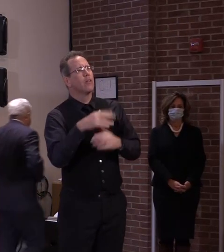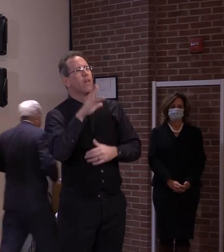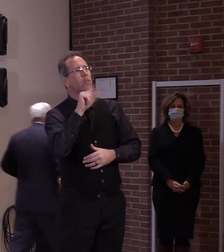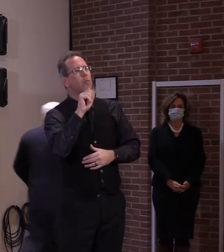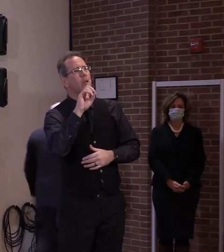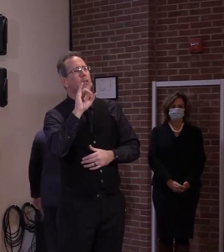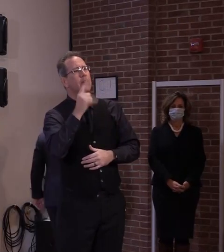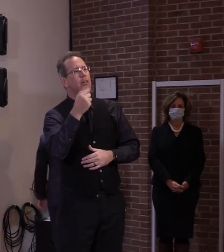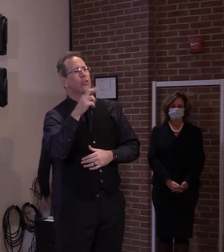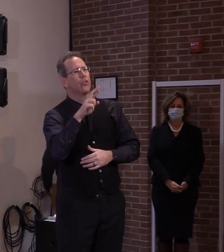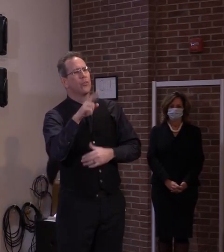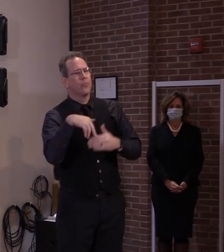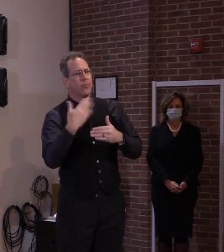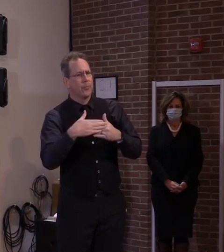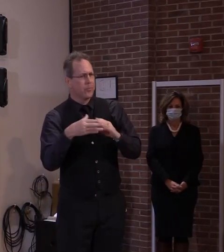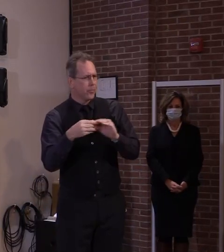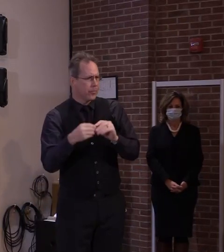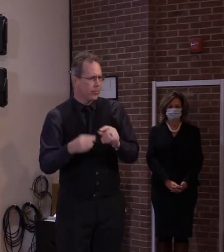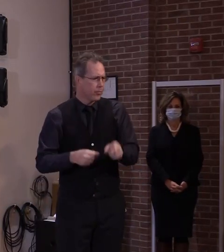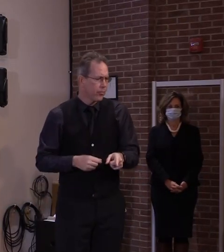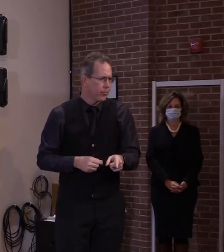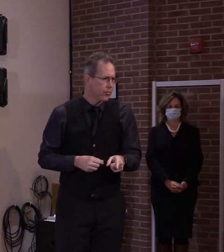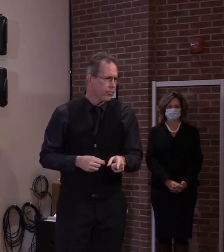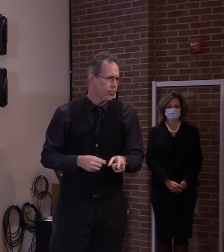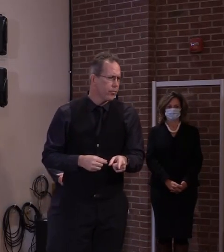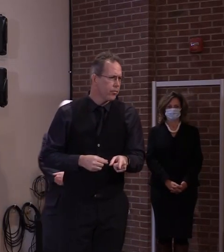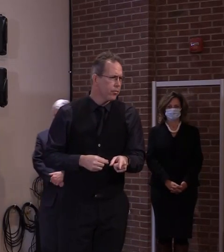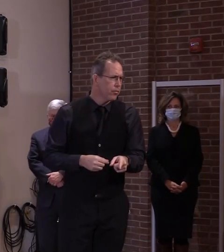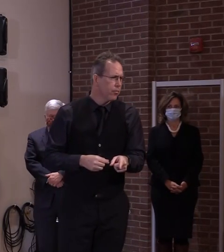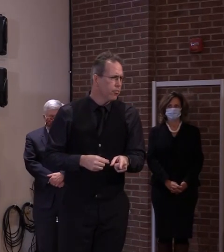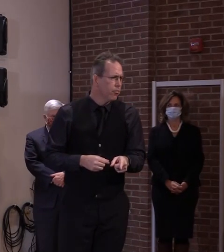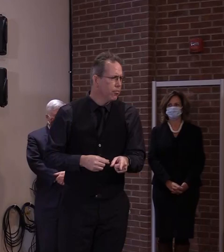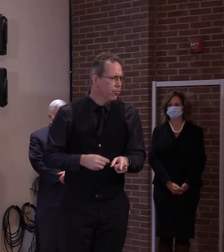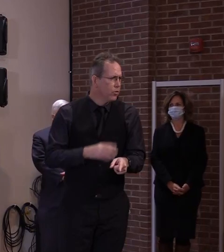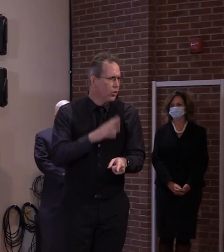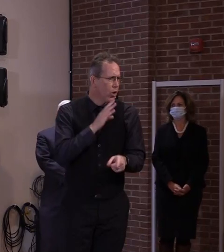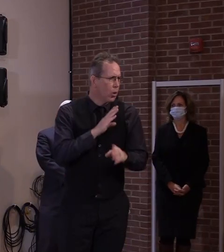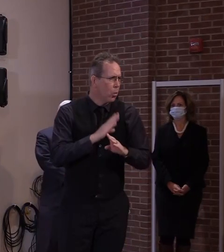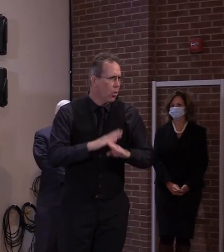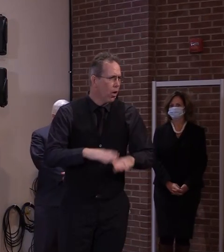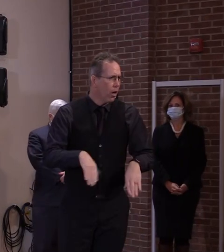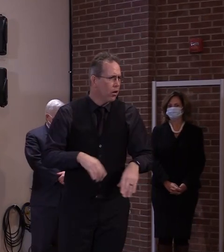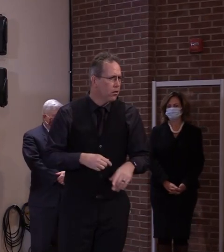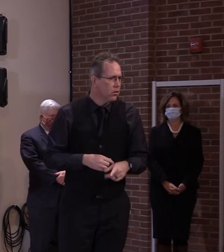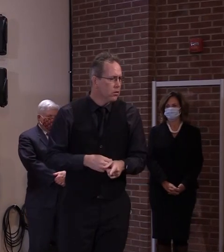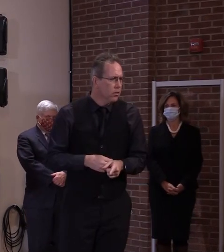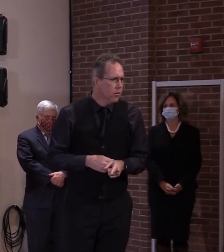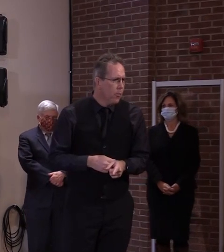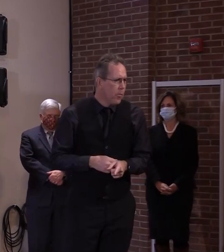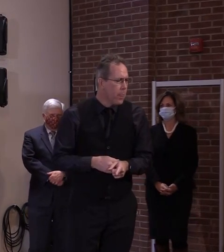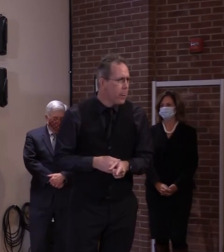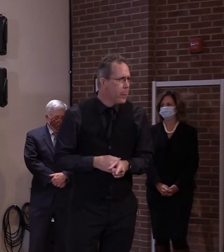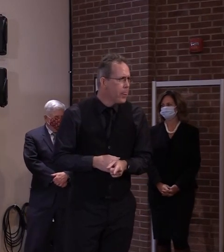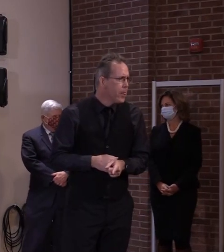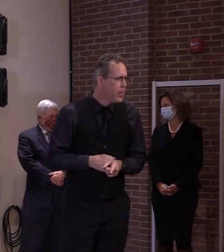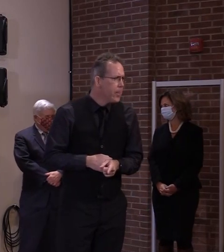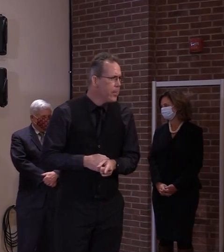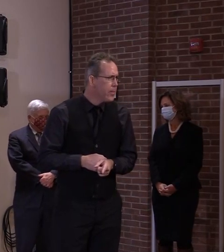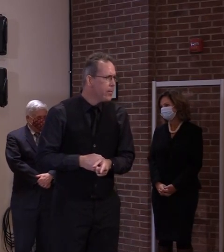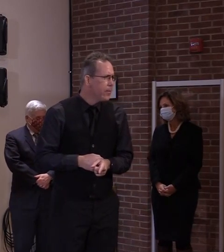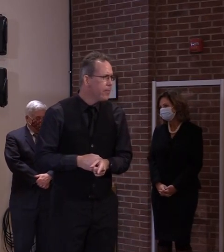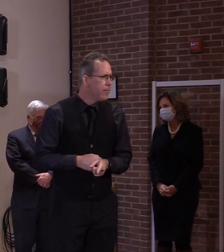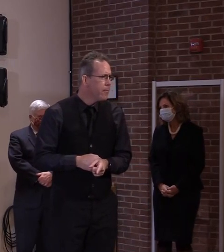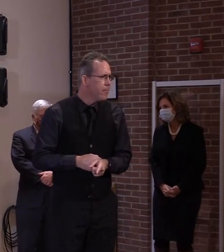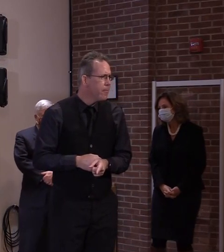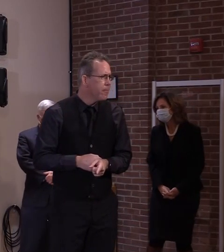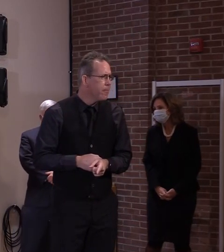Thank you. I'm just curious, as it relates to the new business guidelines that Secretary Curley ran through, as well as other general health department guidelines,